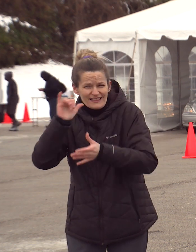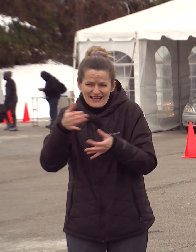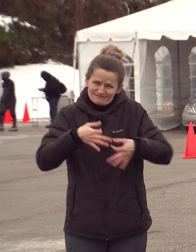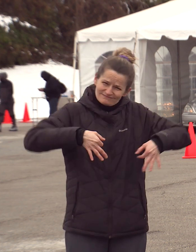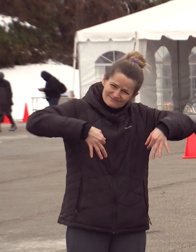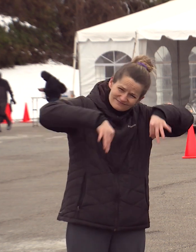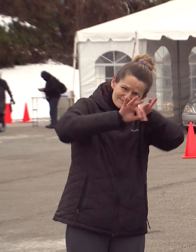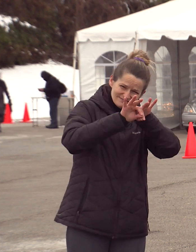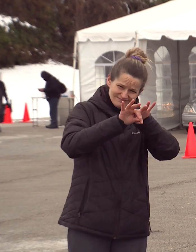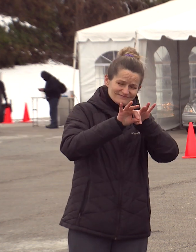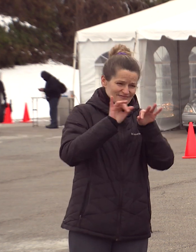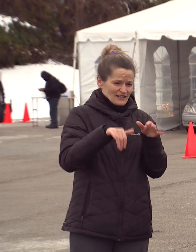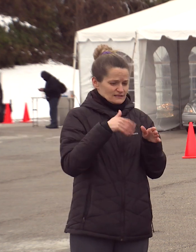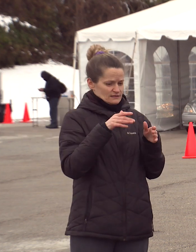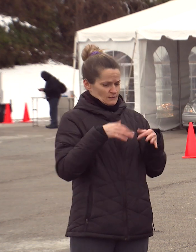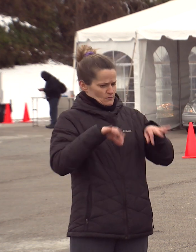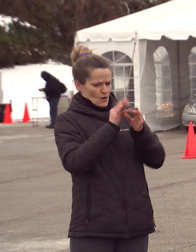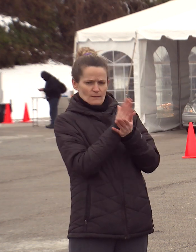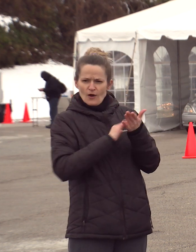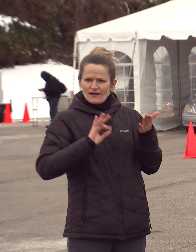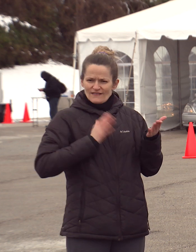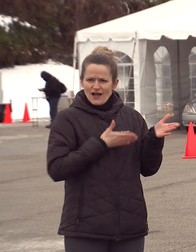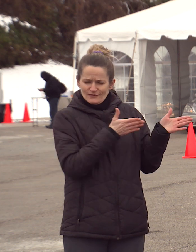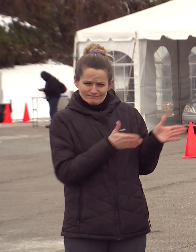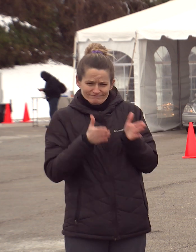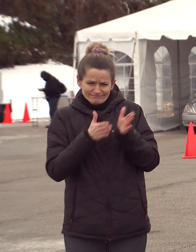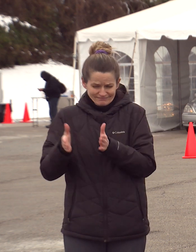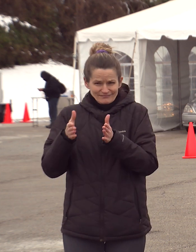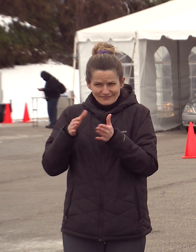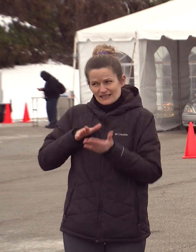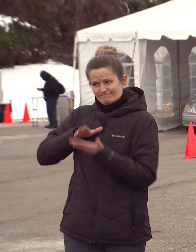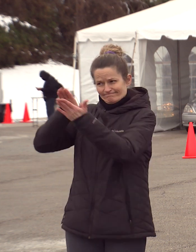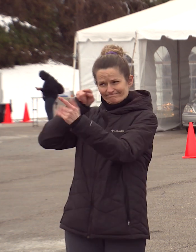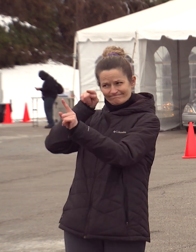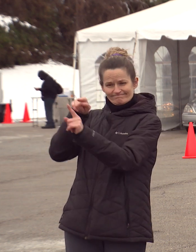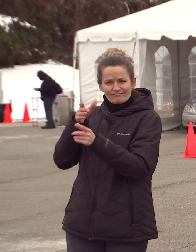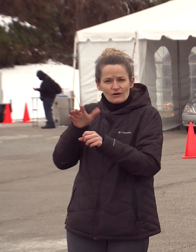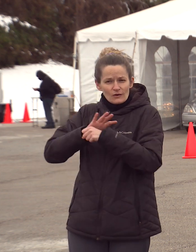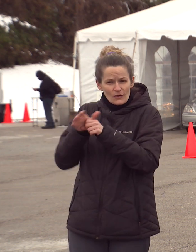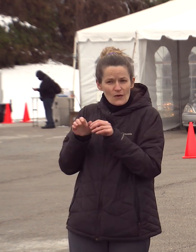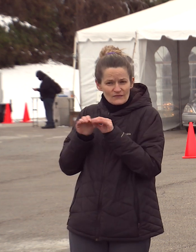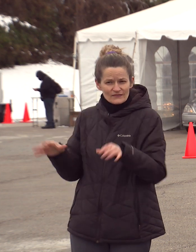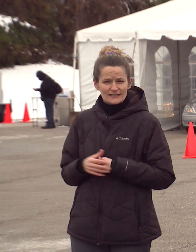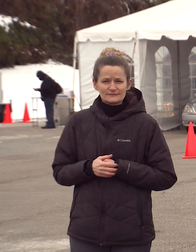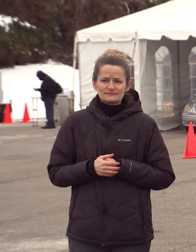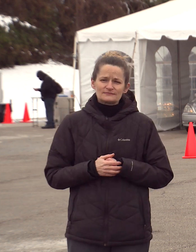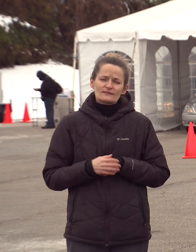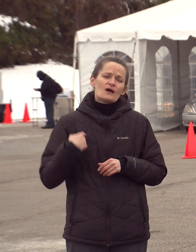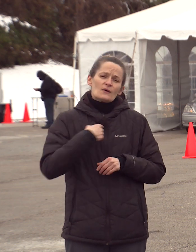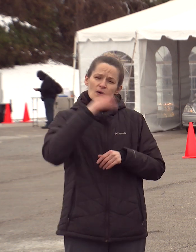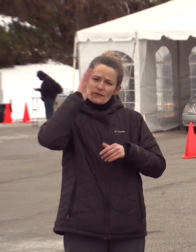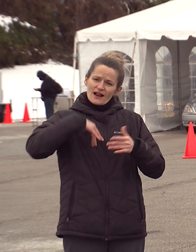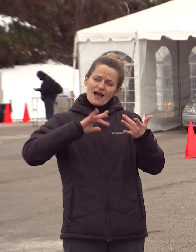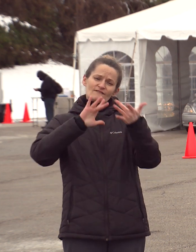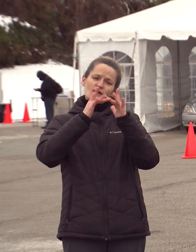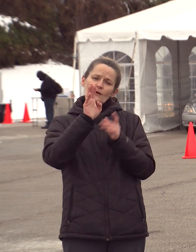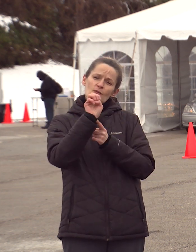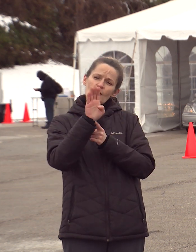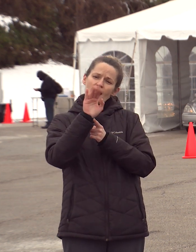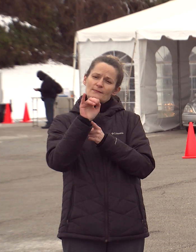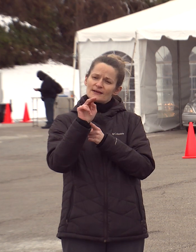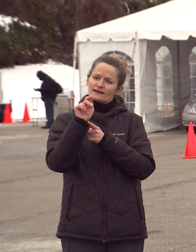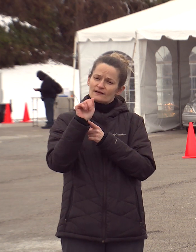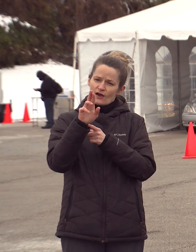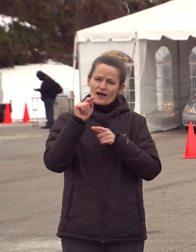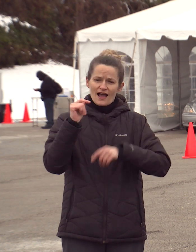COVID-19. The health department will be hosting a webinar featuring WBL's Jane Miller this Friday at 12 noon. I didn't